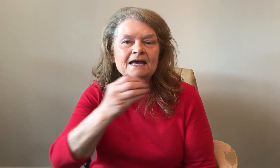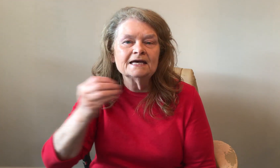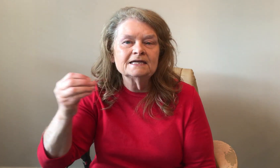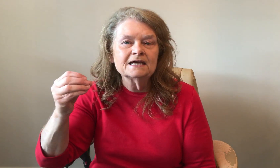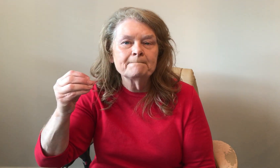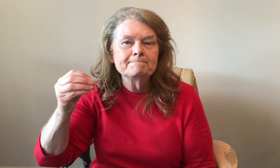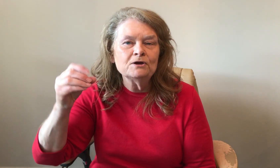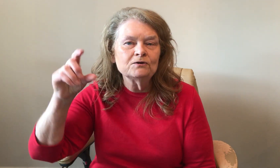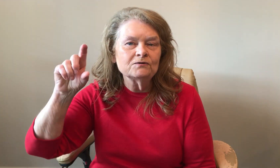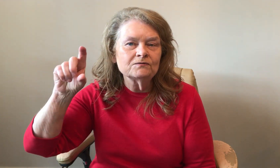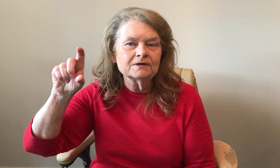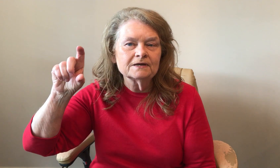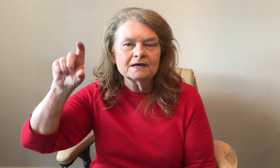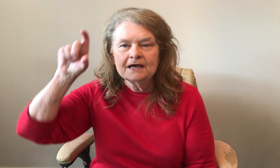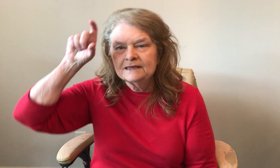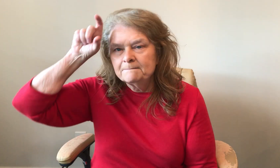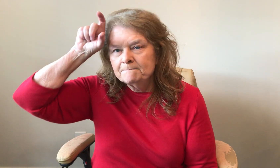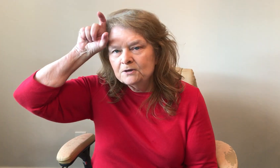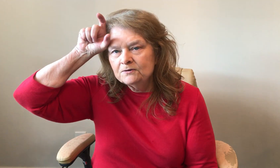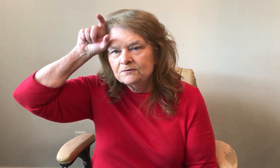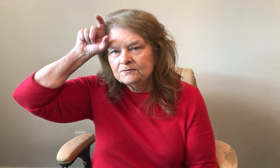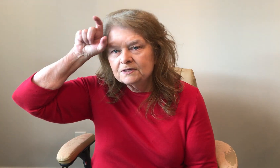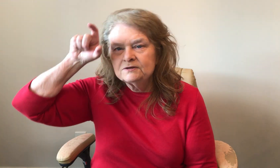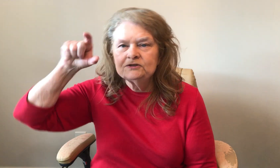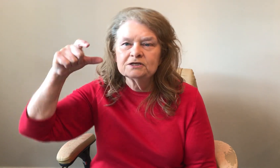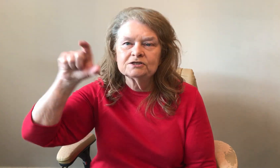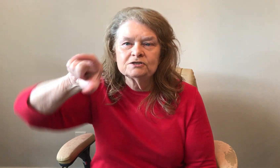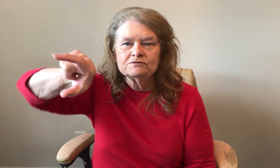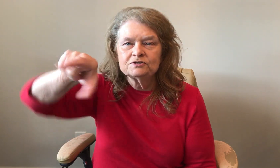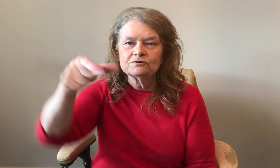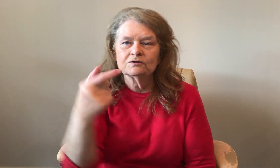and moon. The moon, you just use your